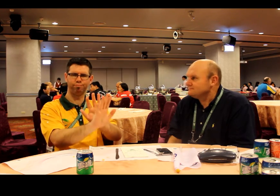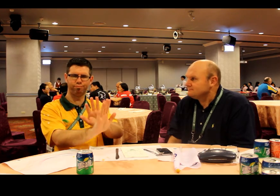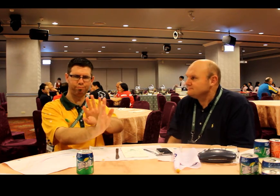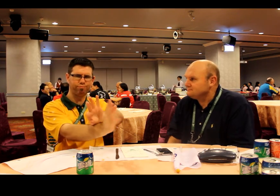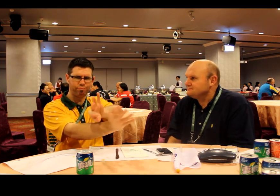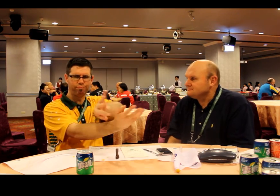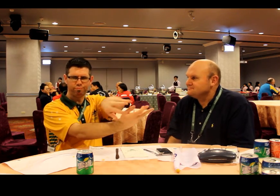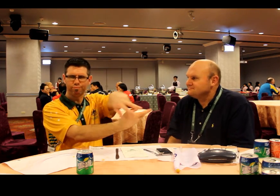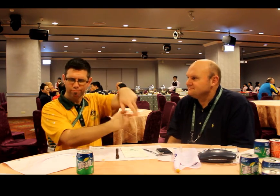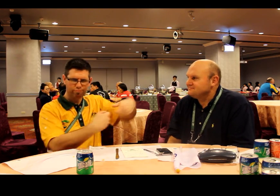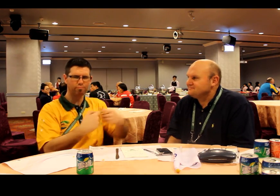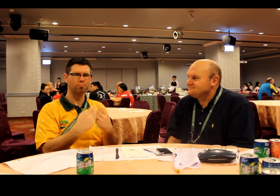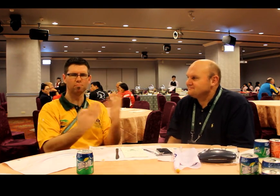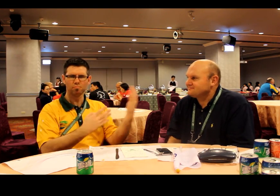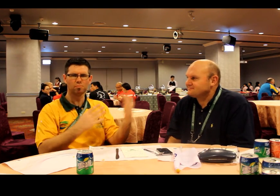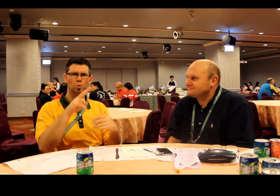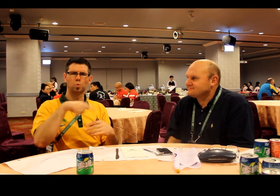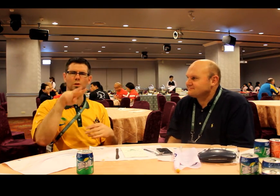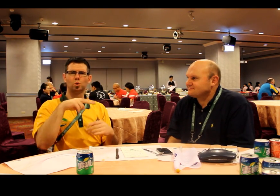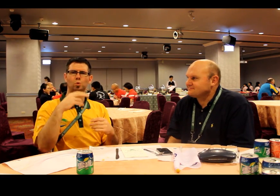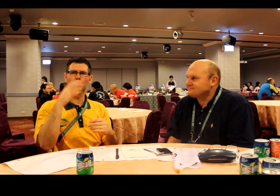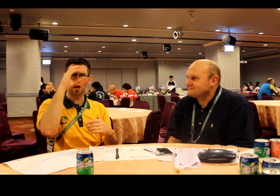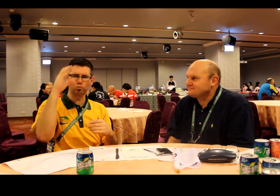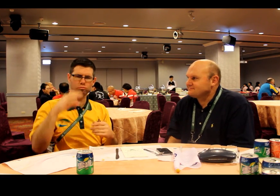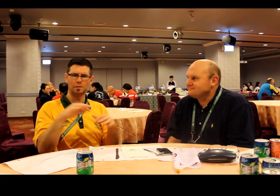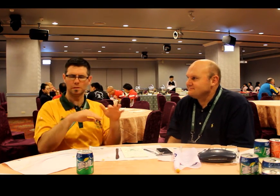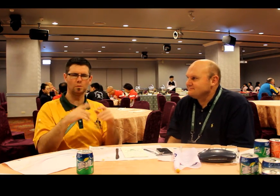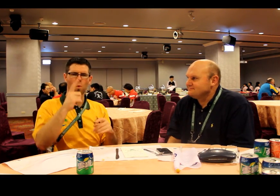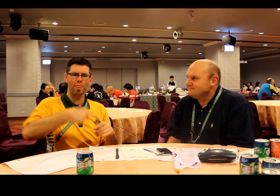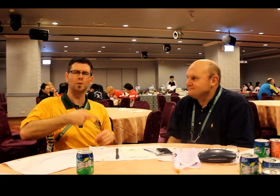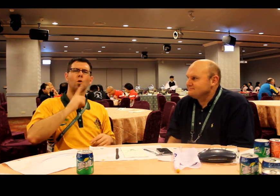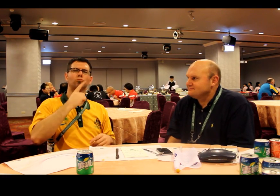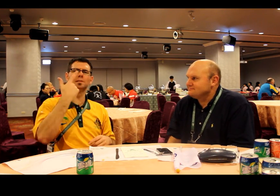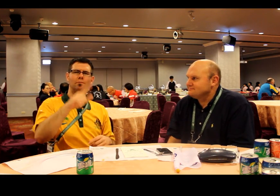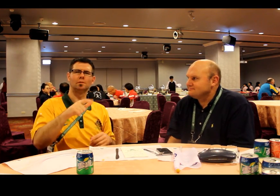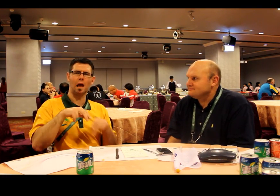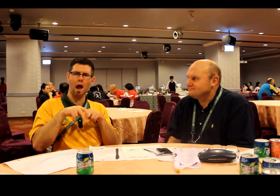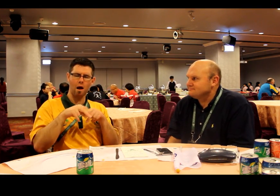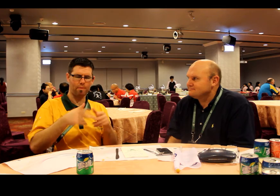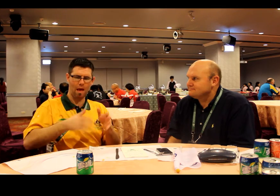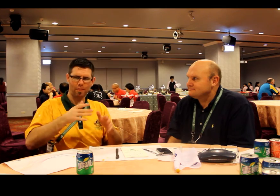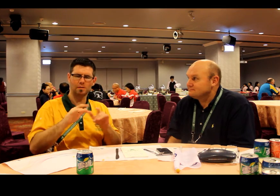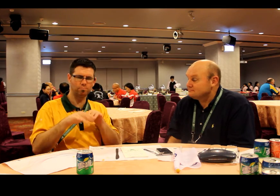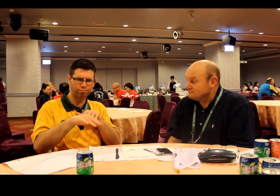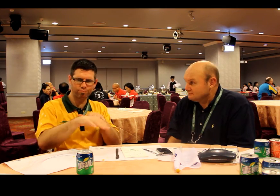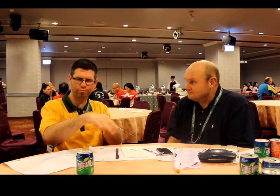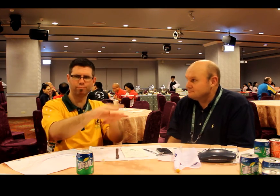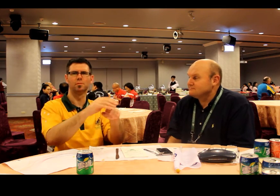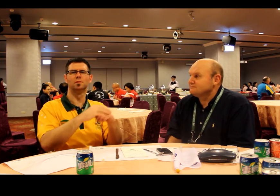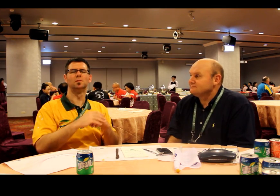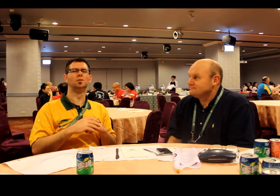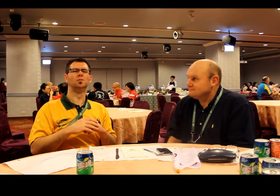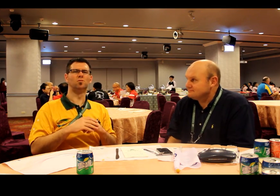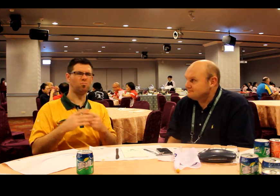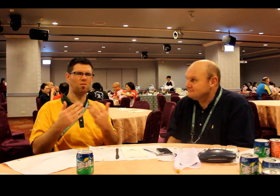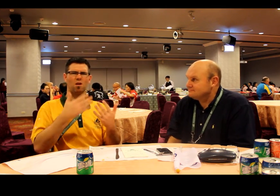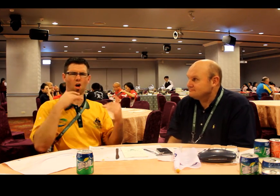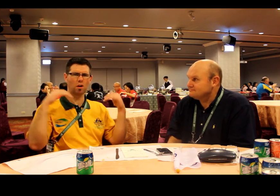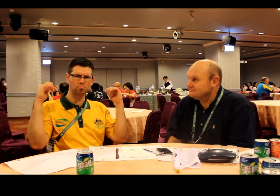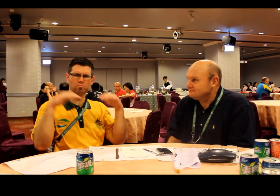lead us out onto the field. 50 athletes, together with 1,170 athletes from